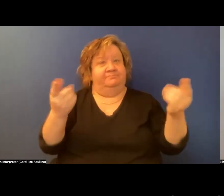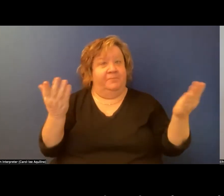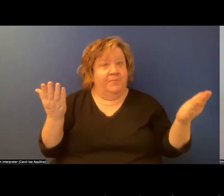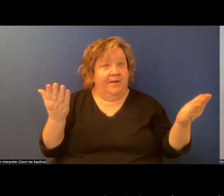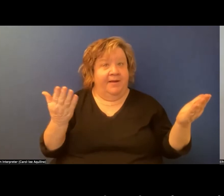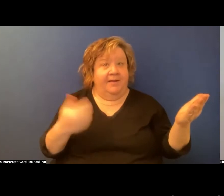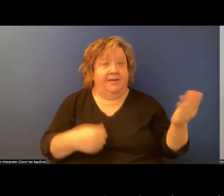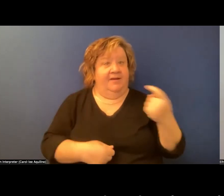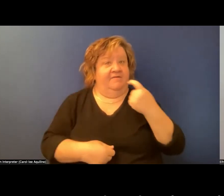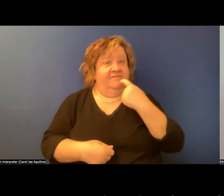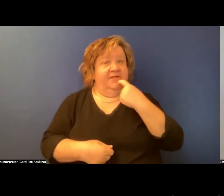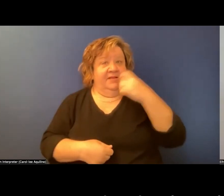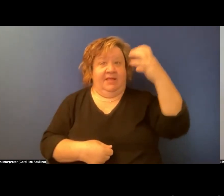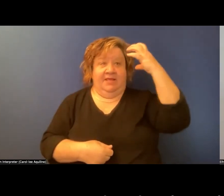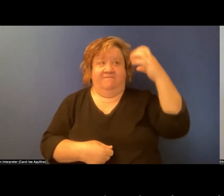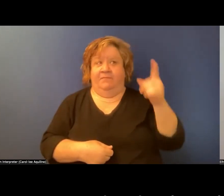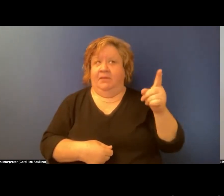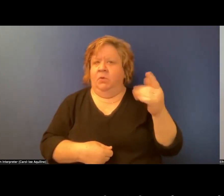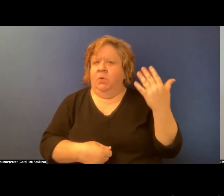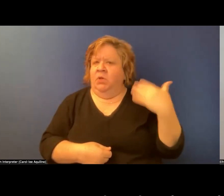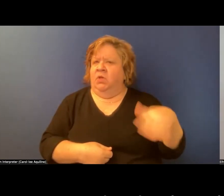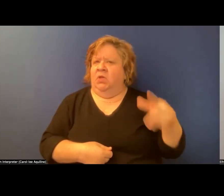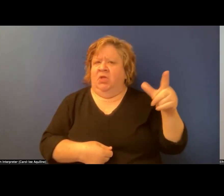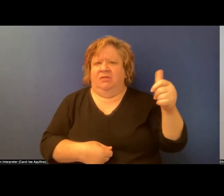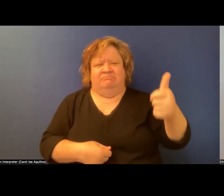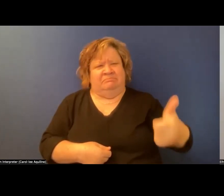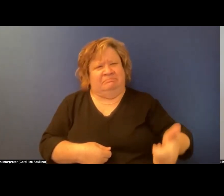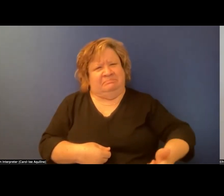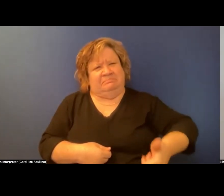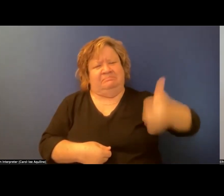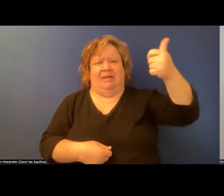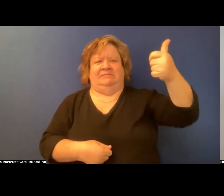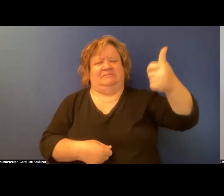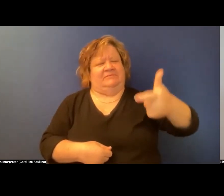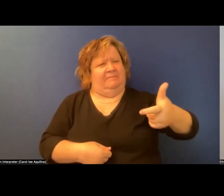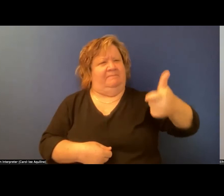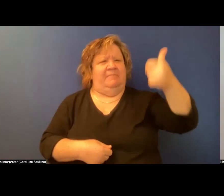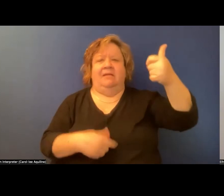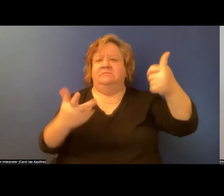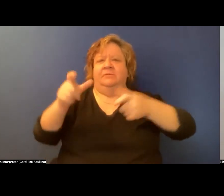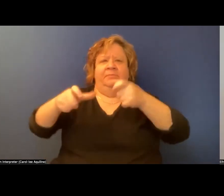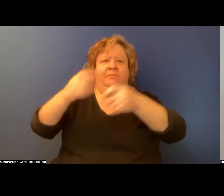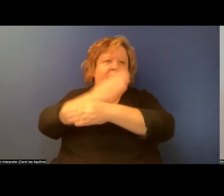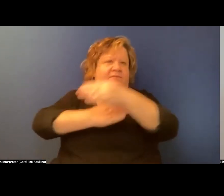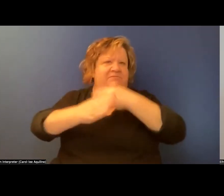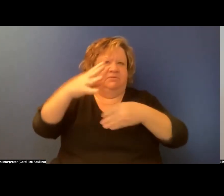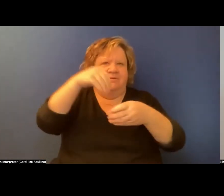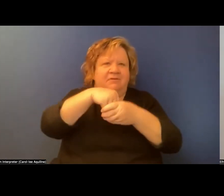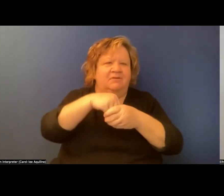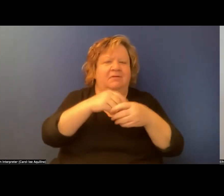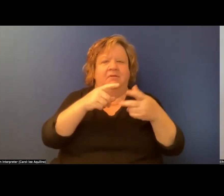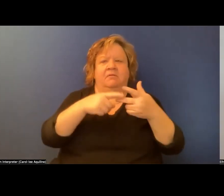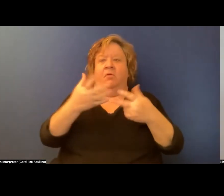best champions on inclusion of persons with disabilities, including women with disabilities, in global processes